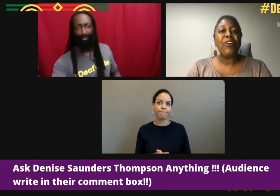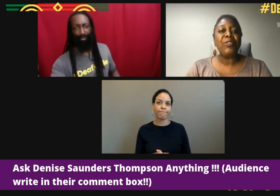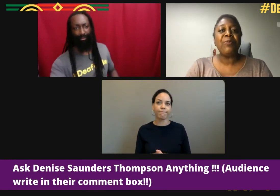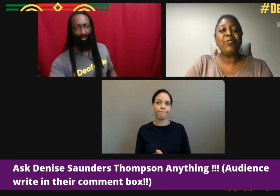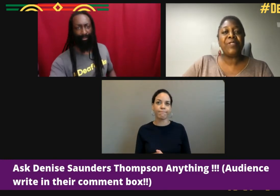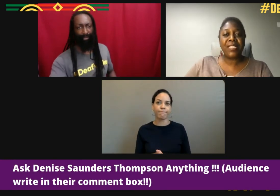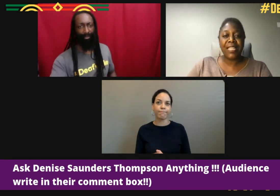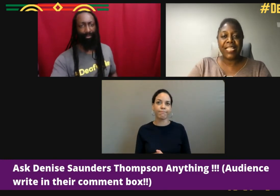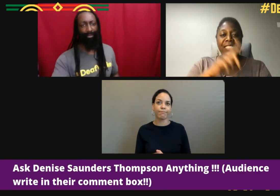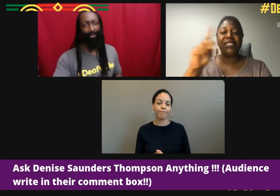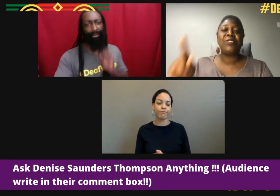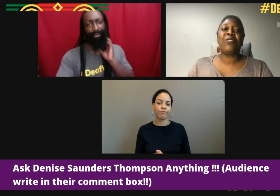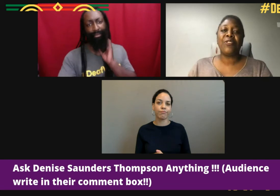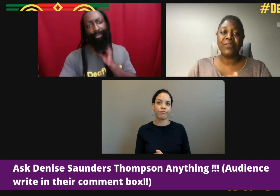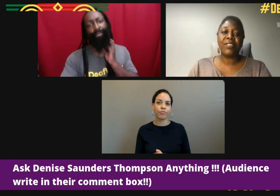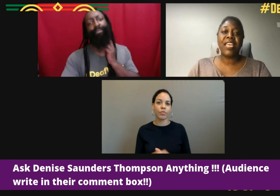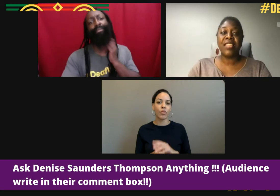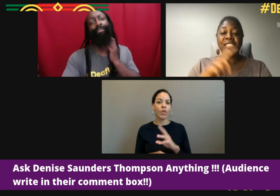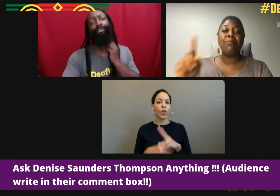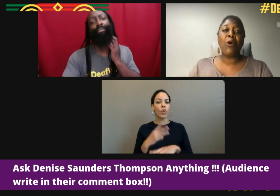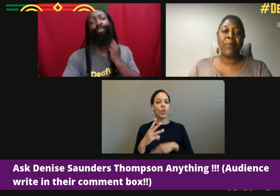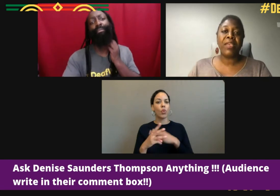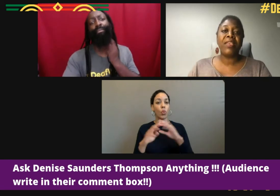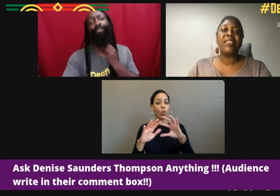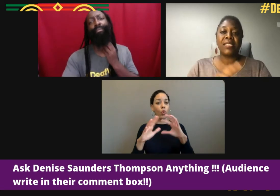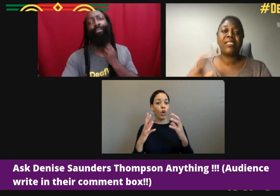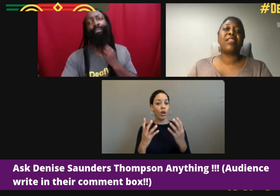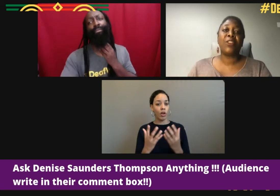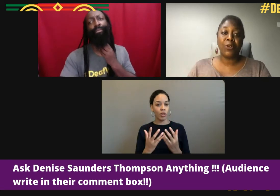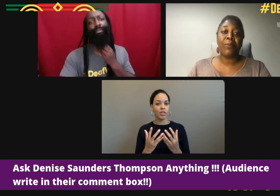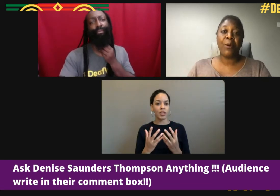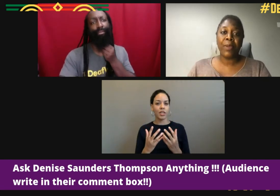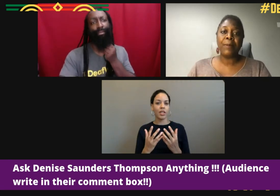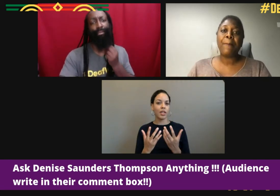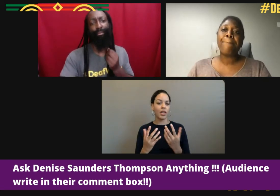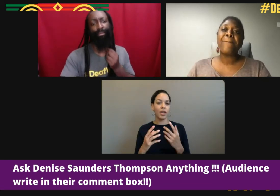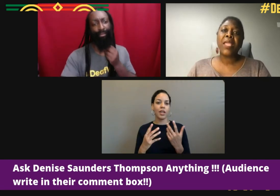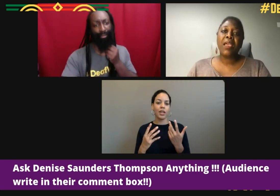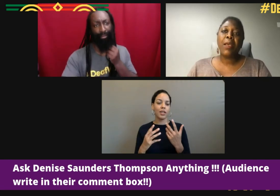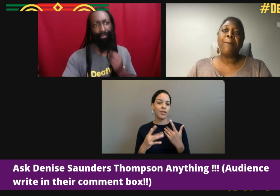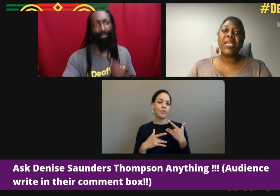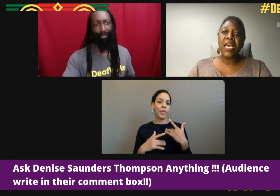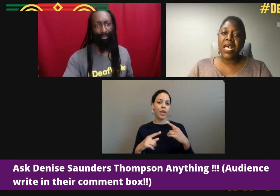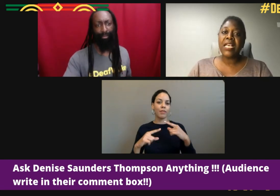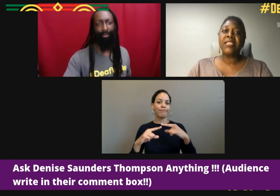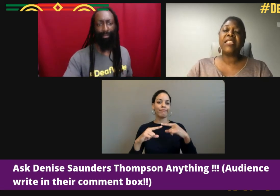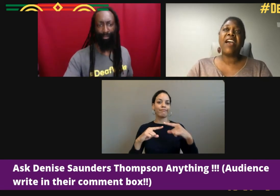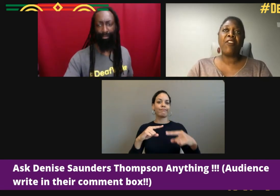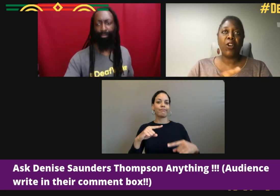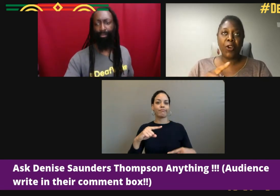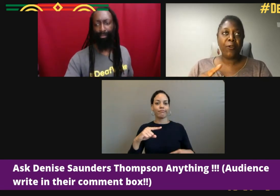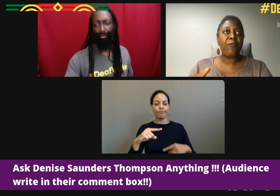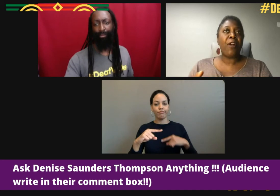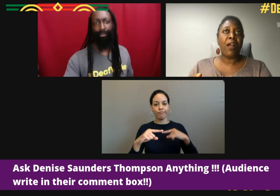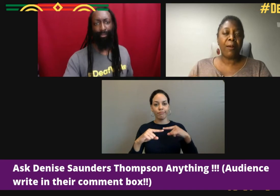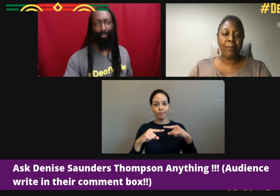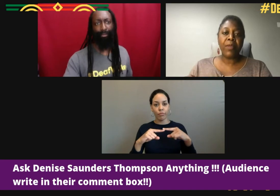The world moves in like these circles, and this moment is a cyclical moment, because I've